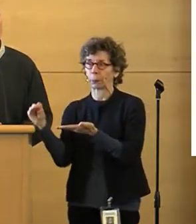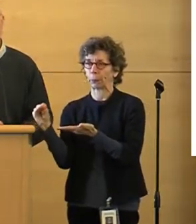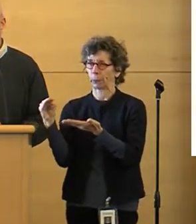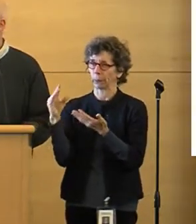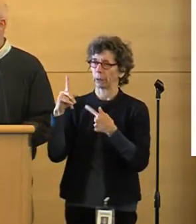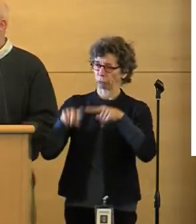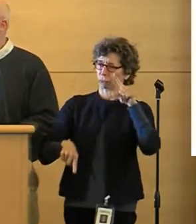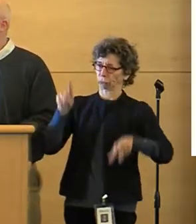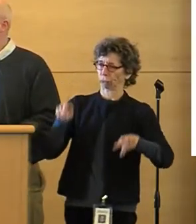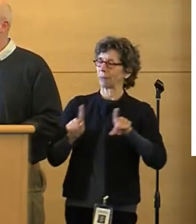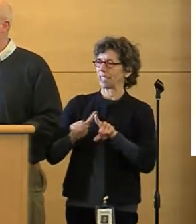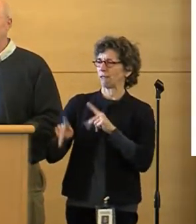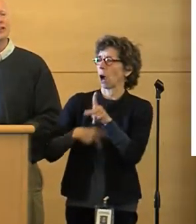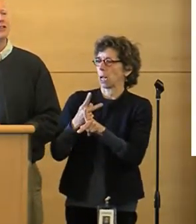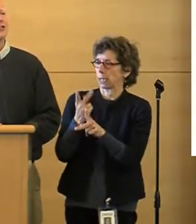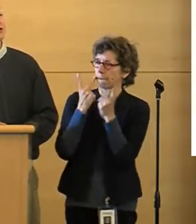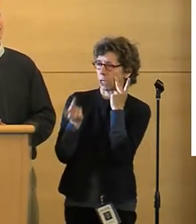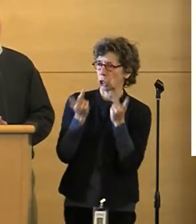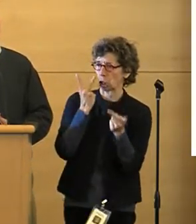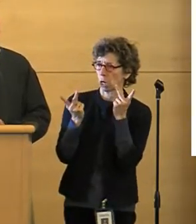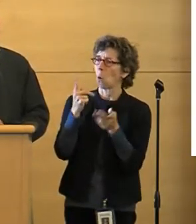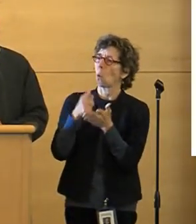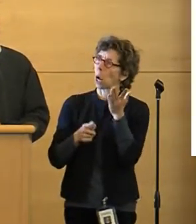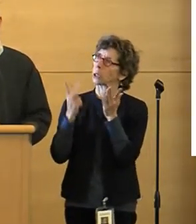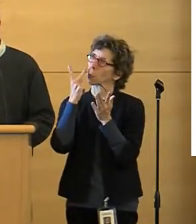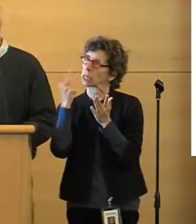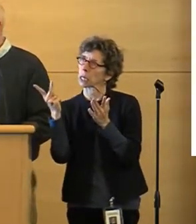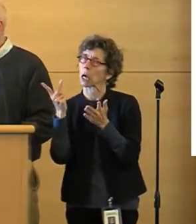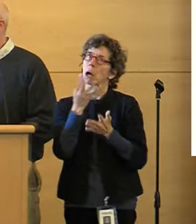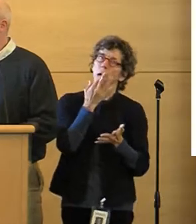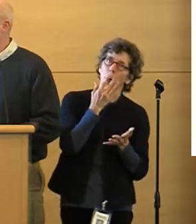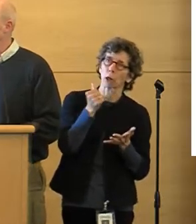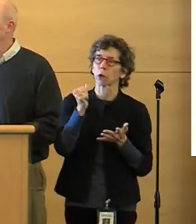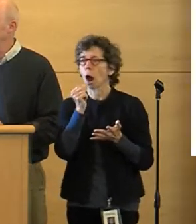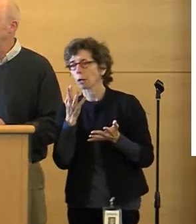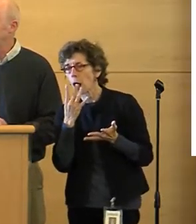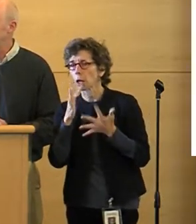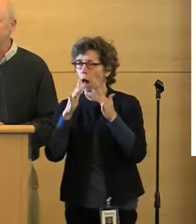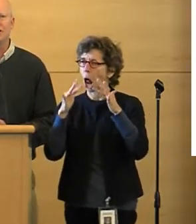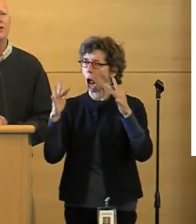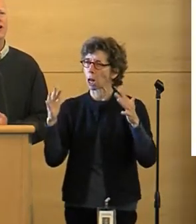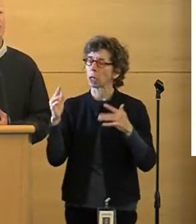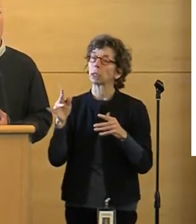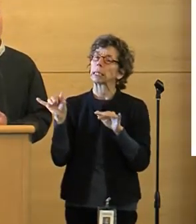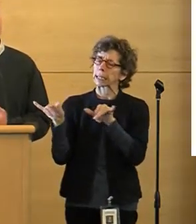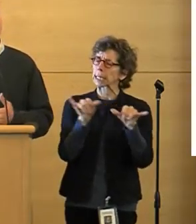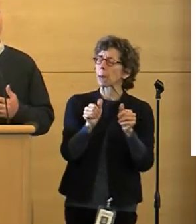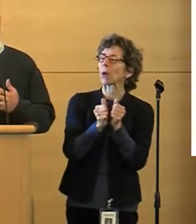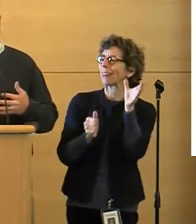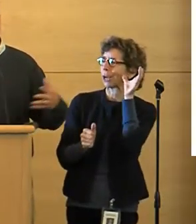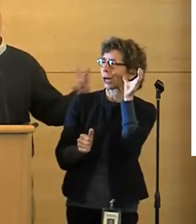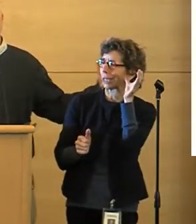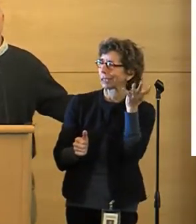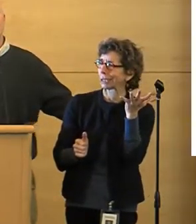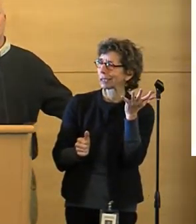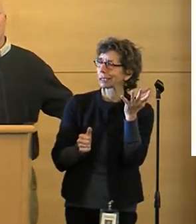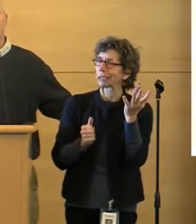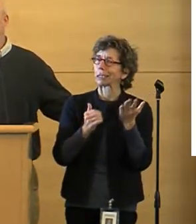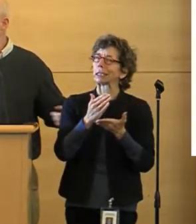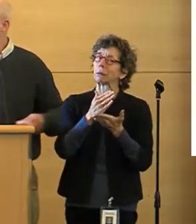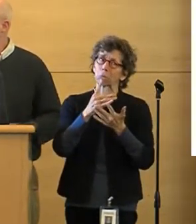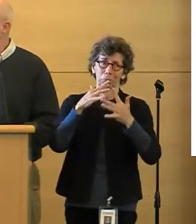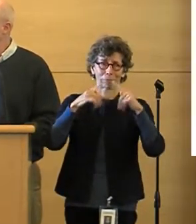see at all. And most of us fall somewhere in between. And, you know, if we were to plot that out, it would be